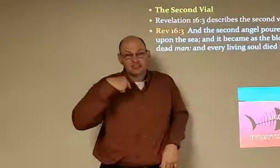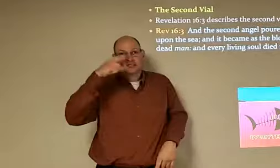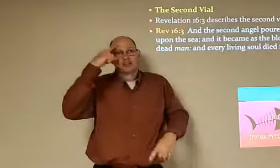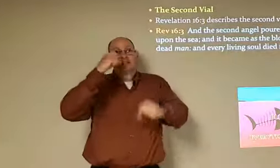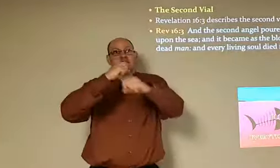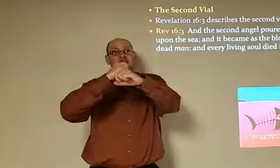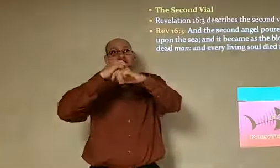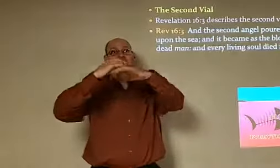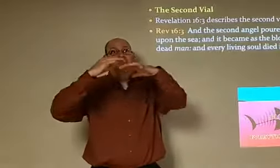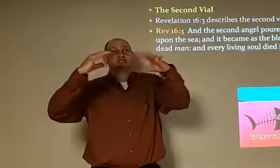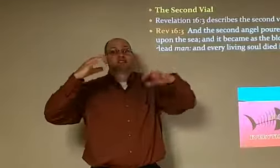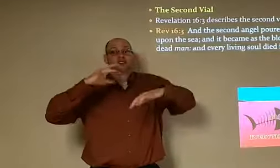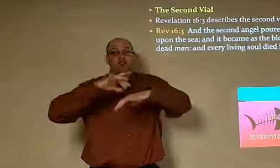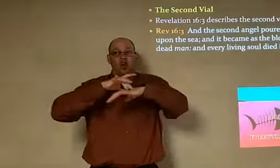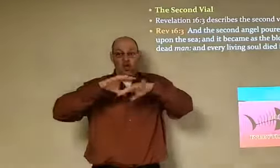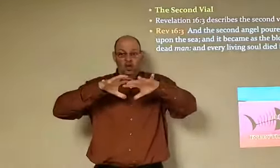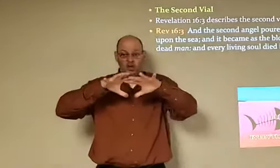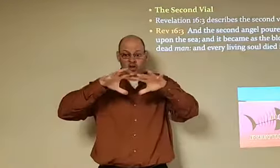It says died in the sea.